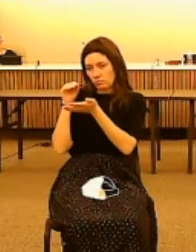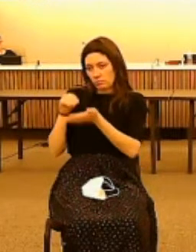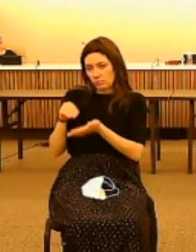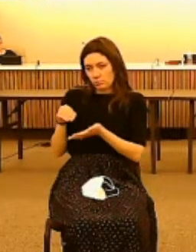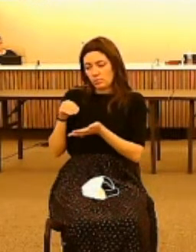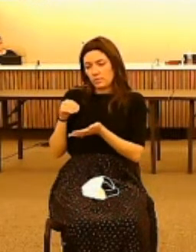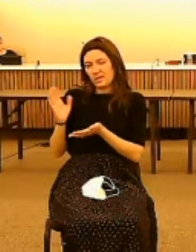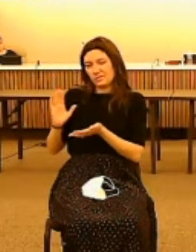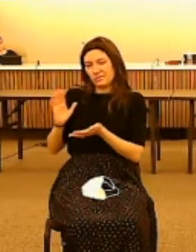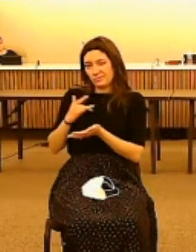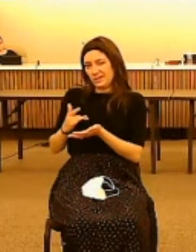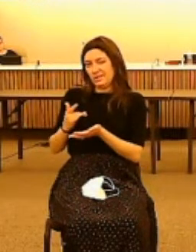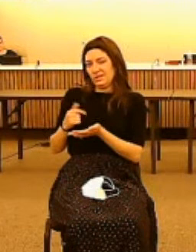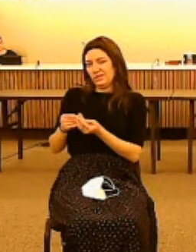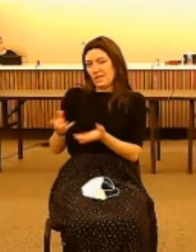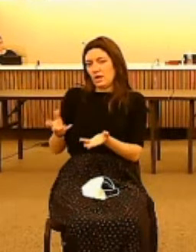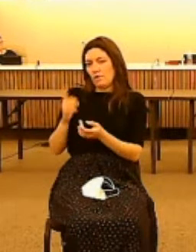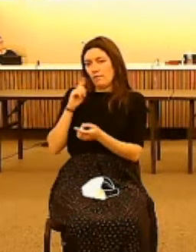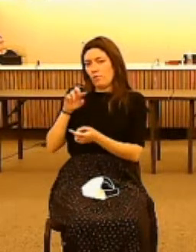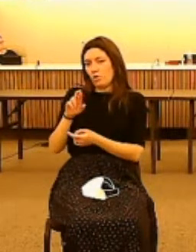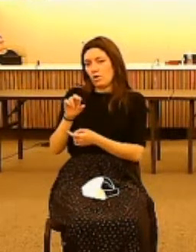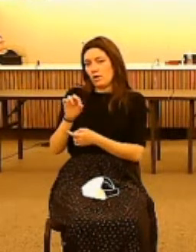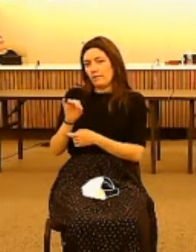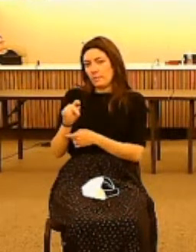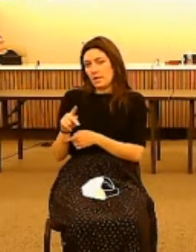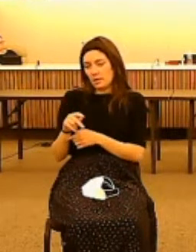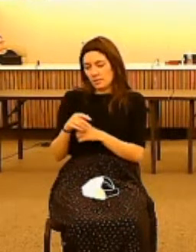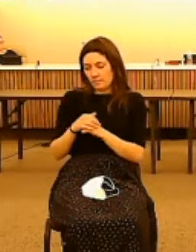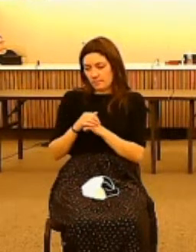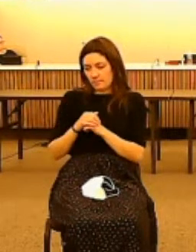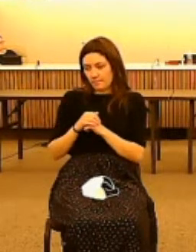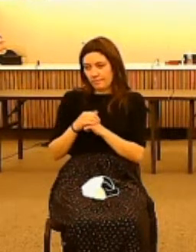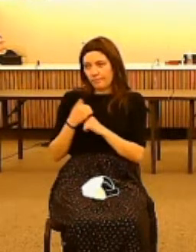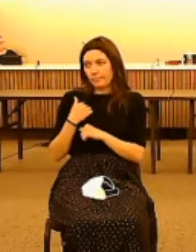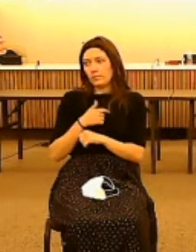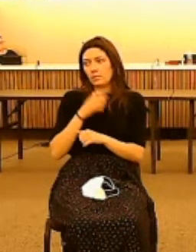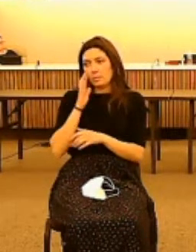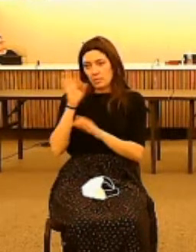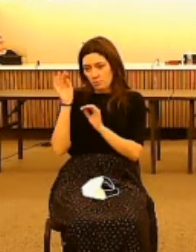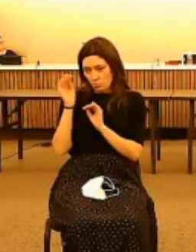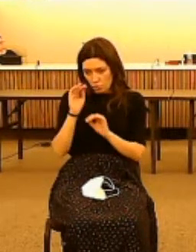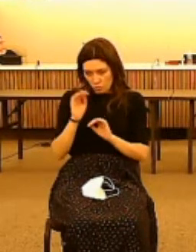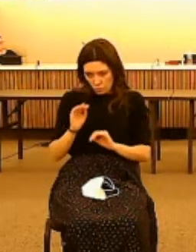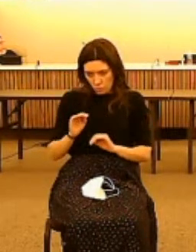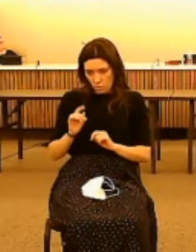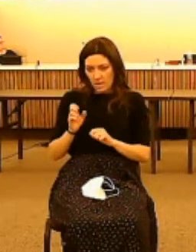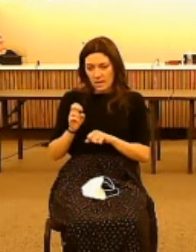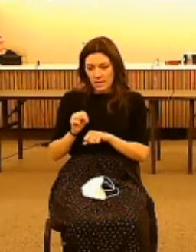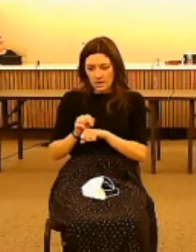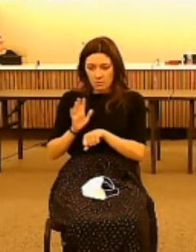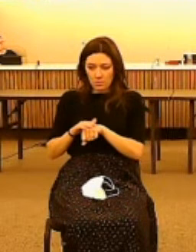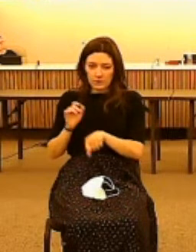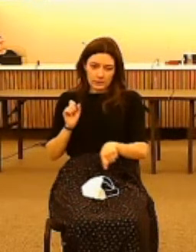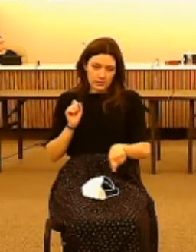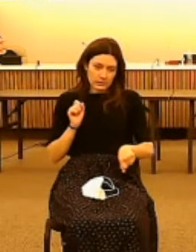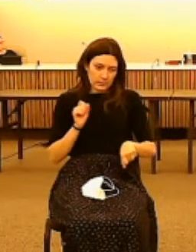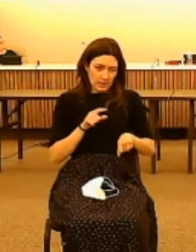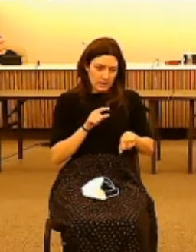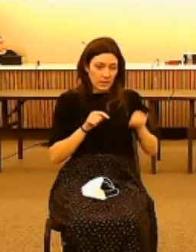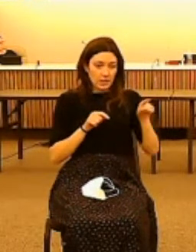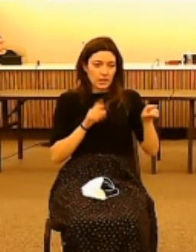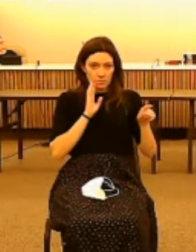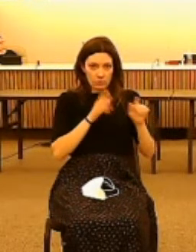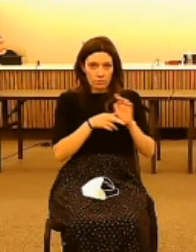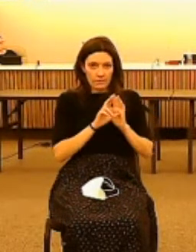RFP. And so we'll put that together. We're going to send it to him. He's going to review it. He